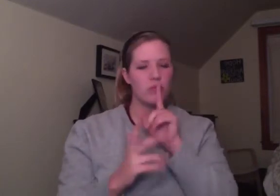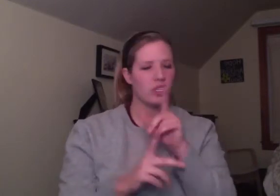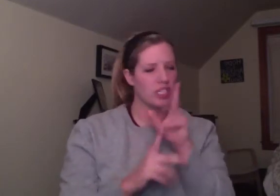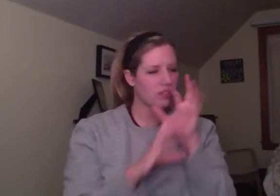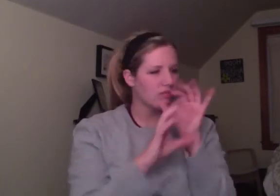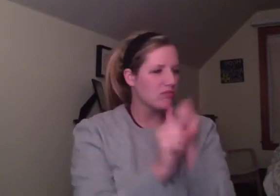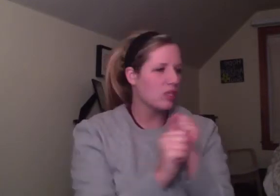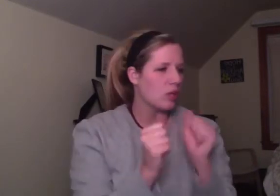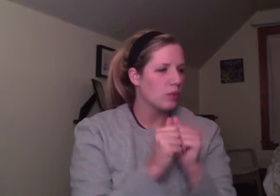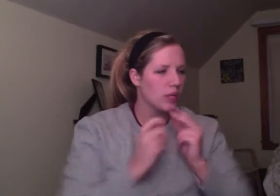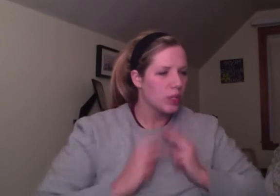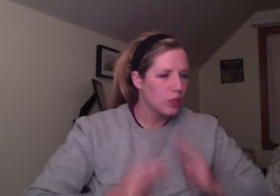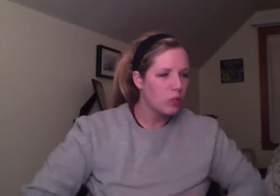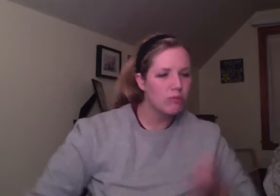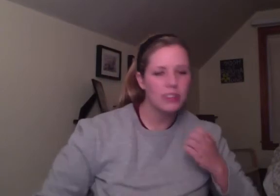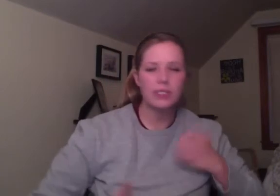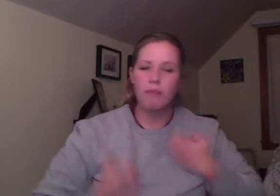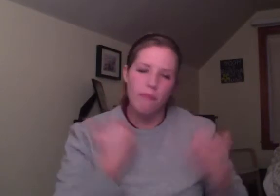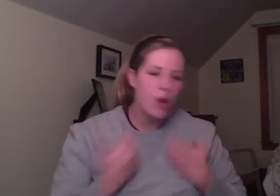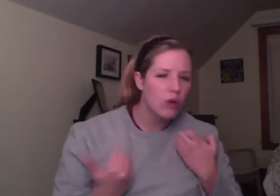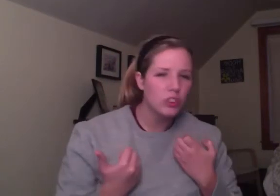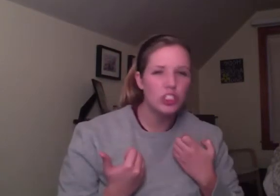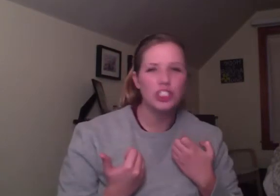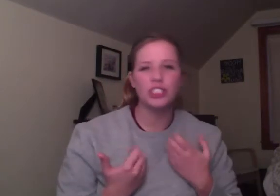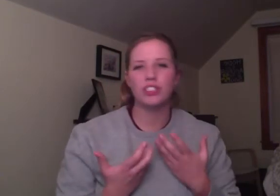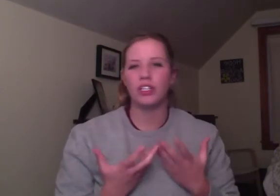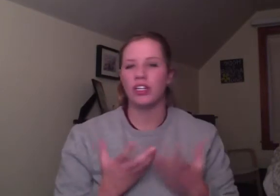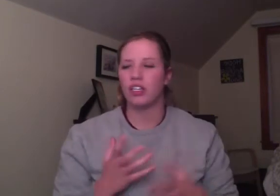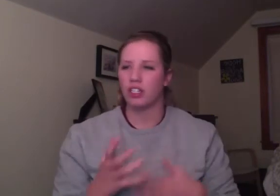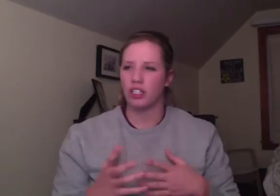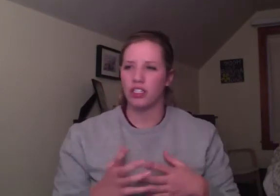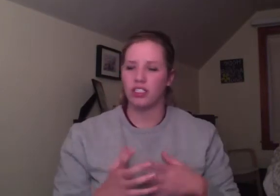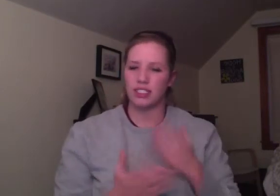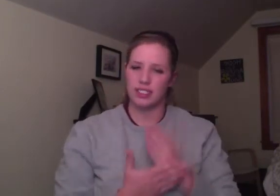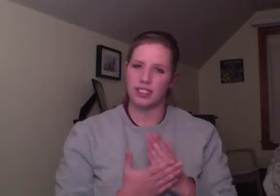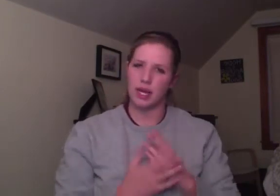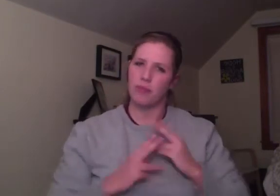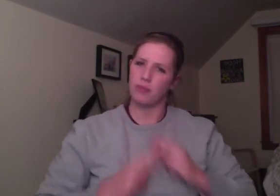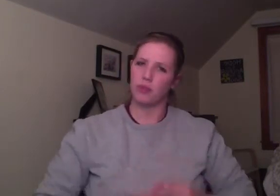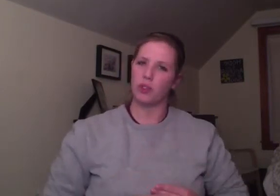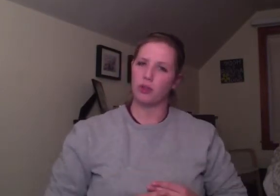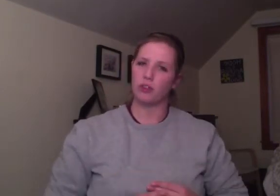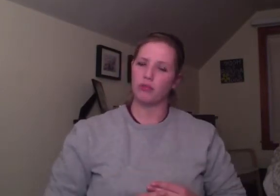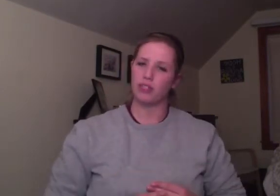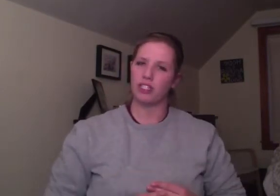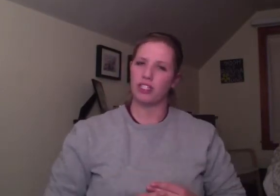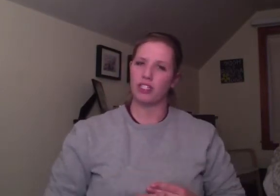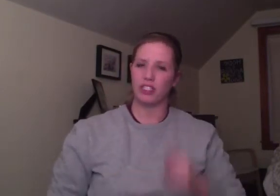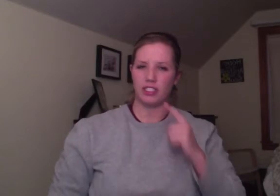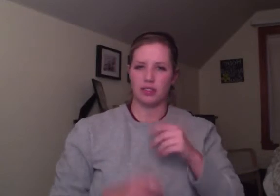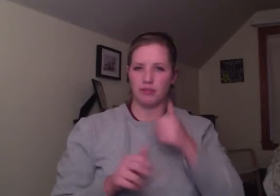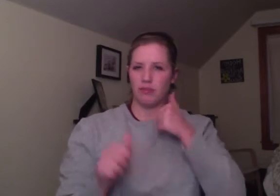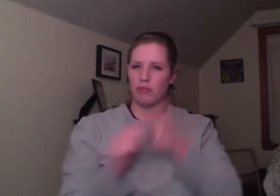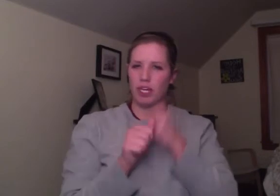emotions, and I feel like a lot of human emotion is subtle, and it's hidden behind the eyes, and in photography I find that